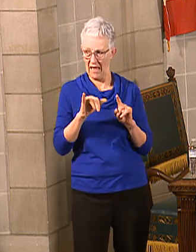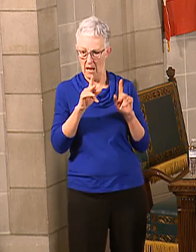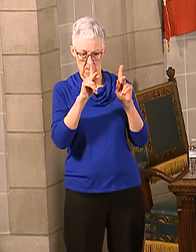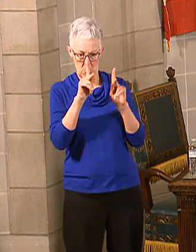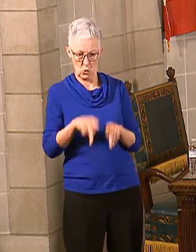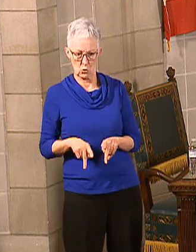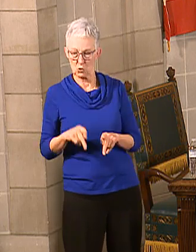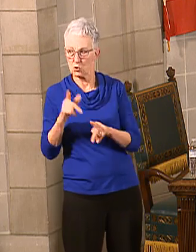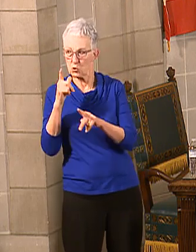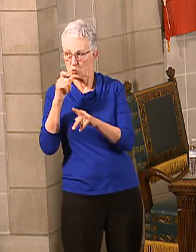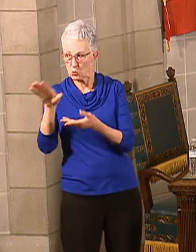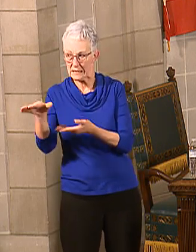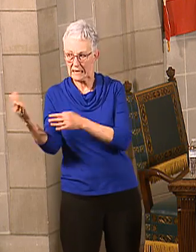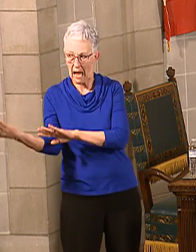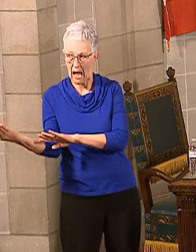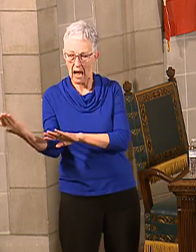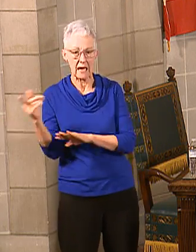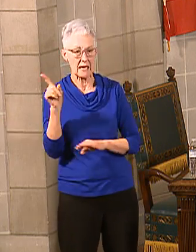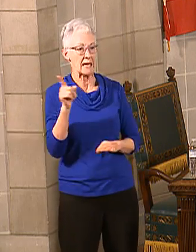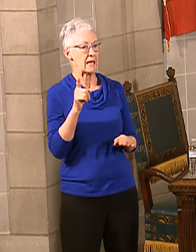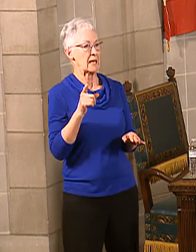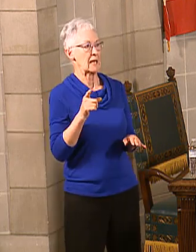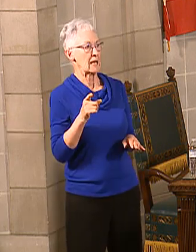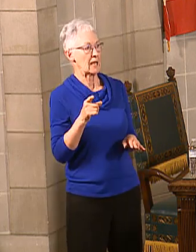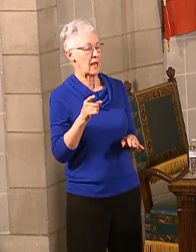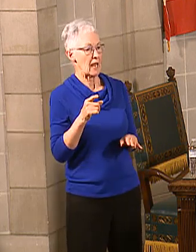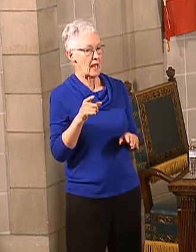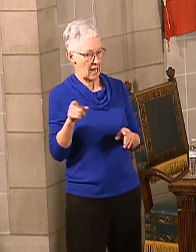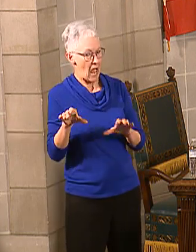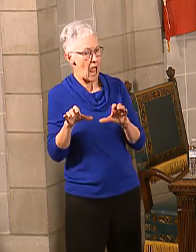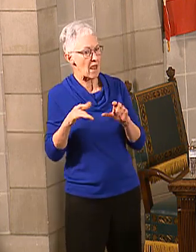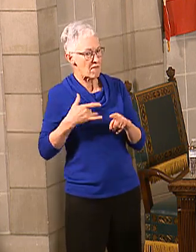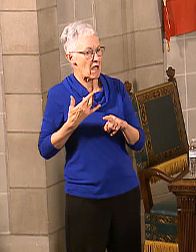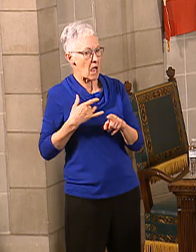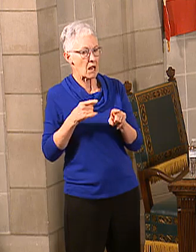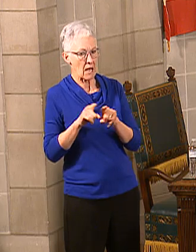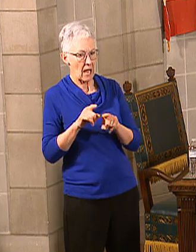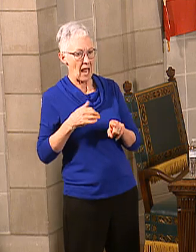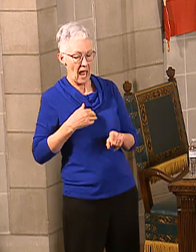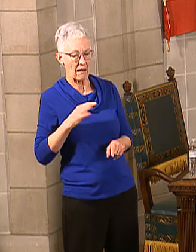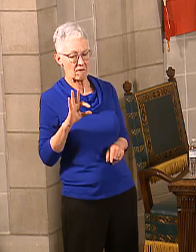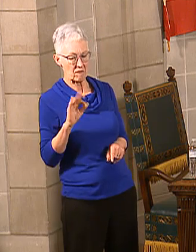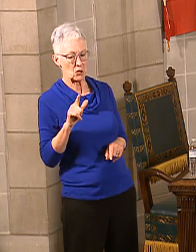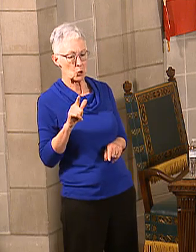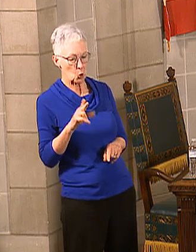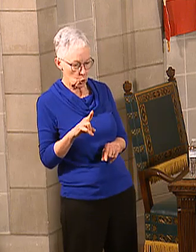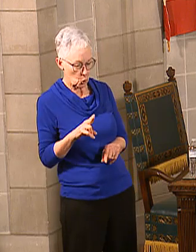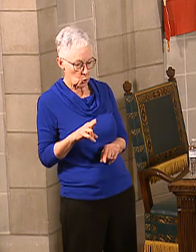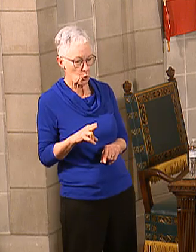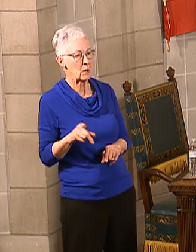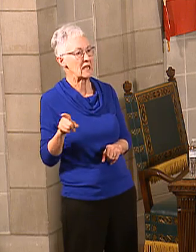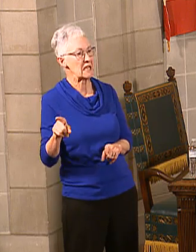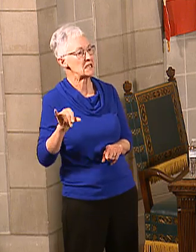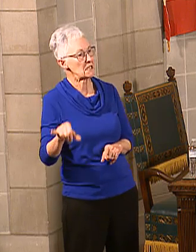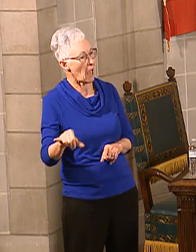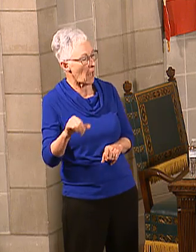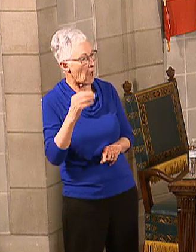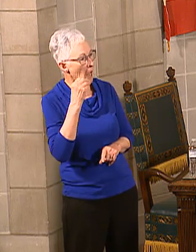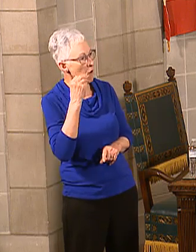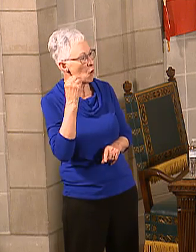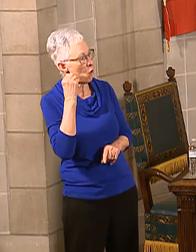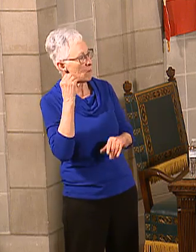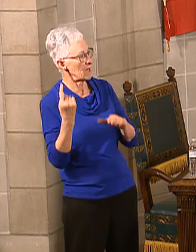so to speak, and self-quarantined himself at home, self-isolated himself at home, and